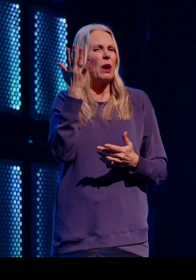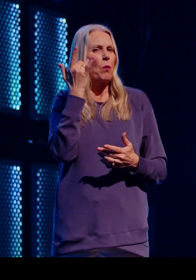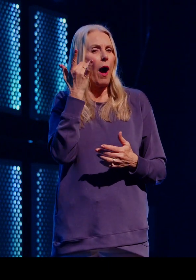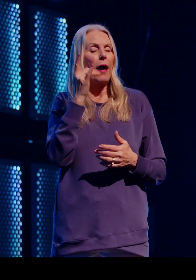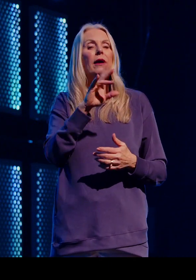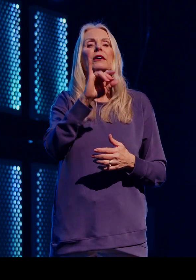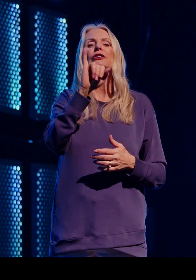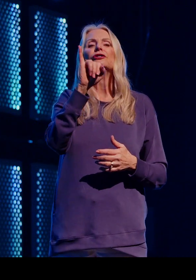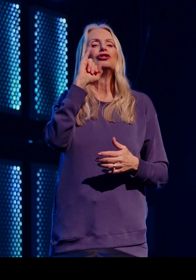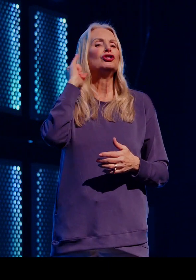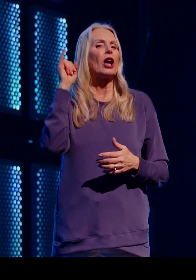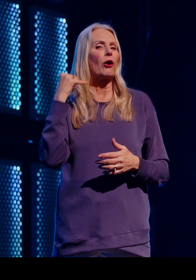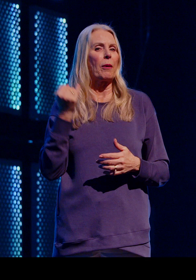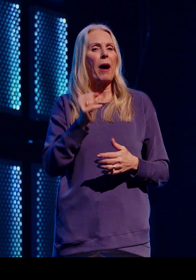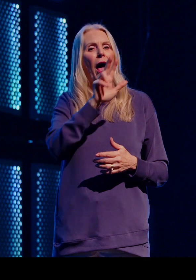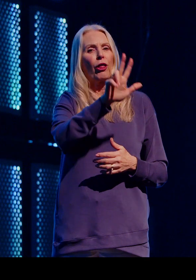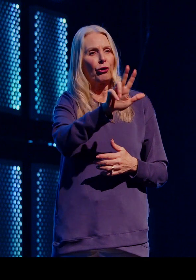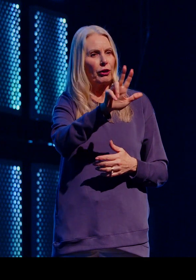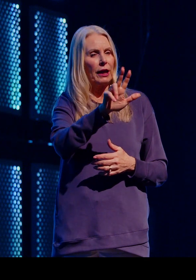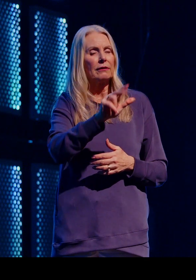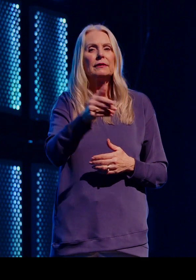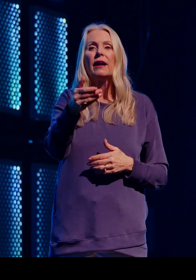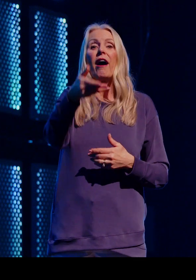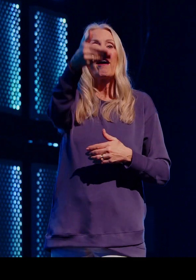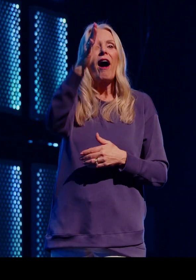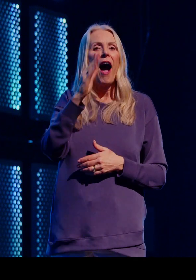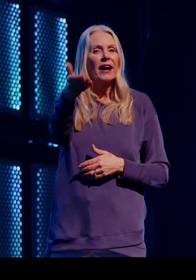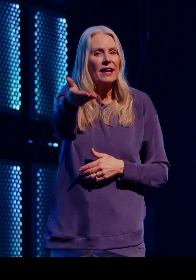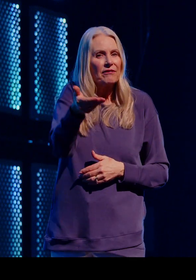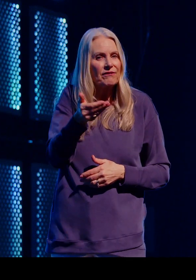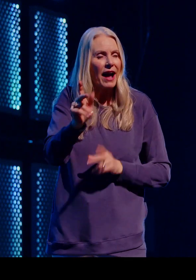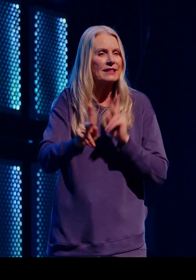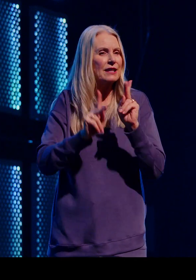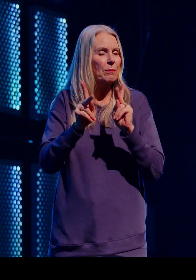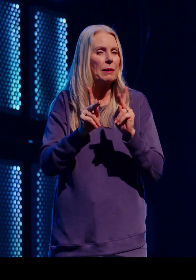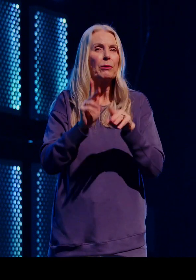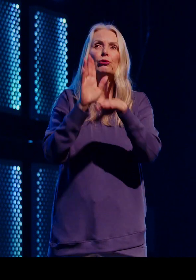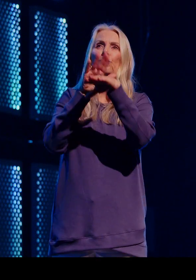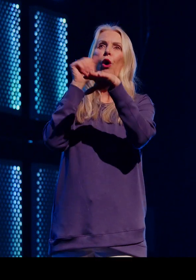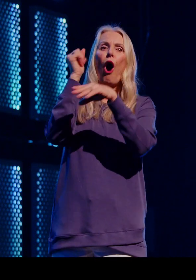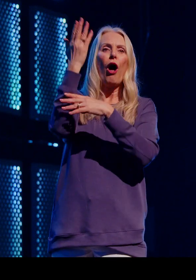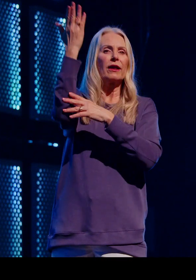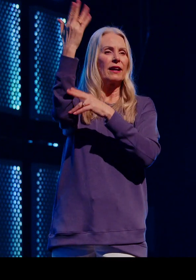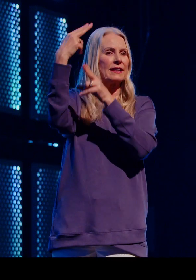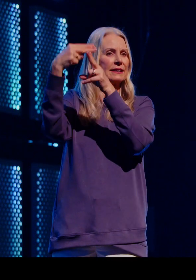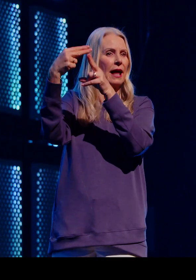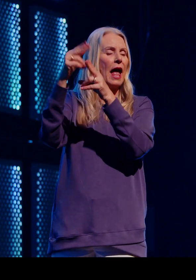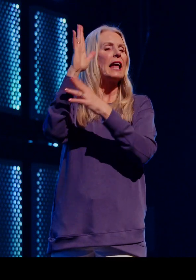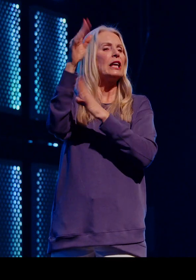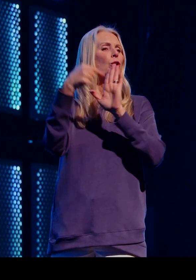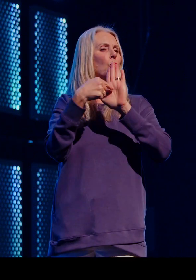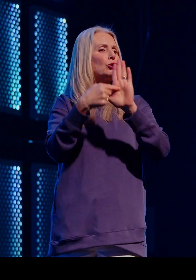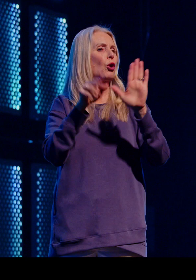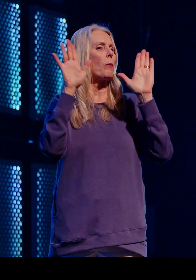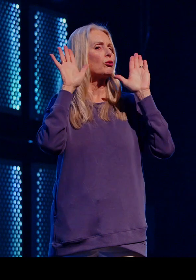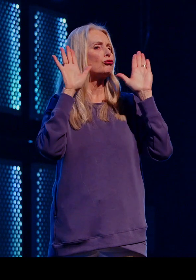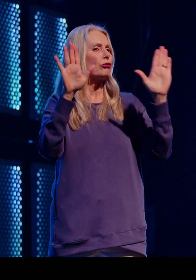Jeremiah 33:3, which God is inviting the people to call upon him because he will show them great and unsearchable